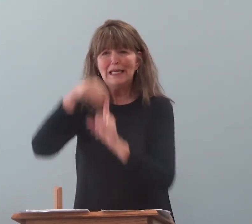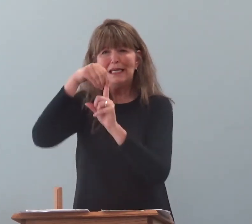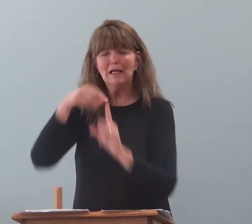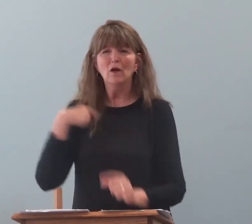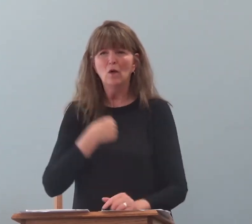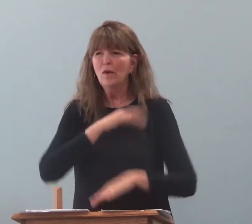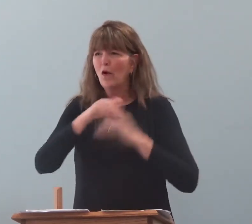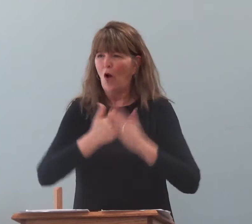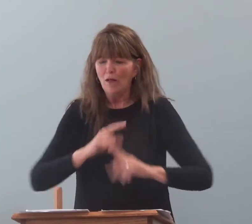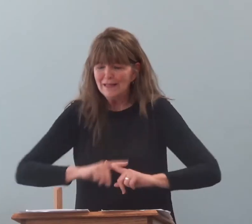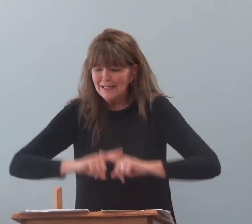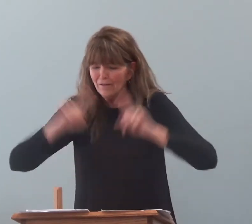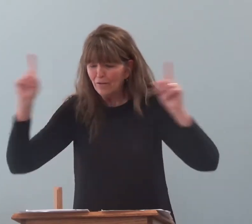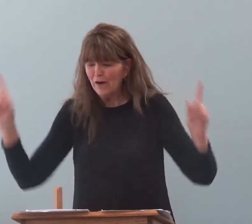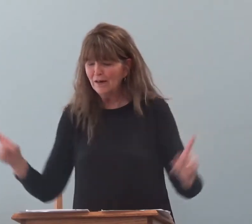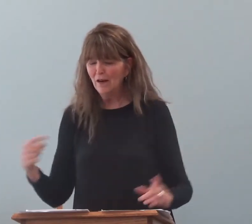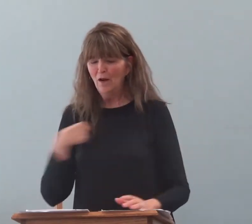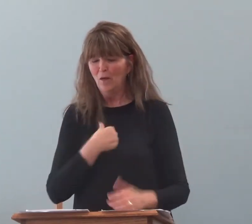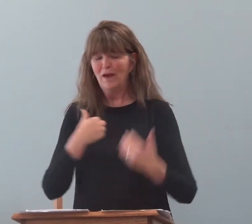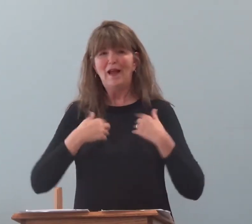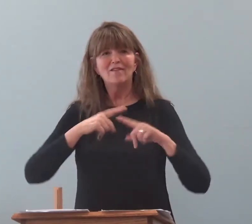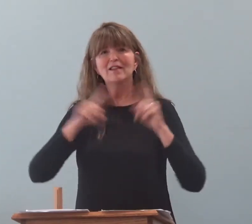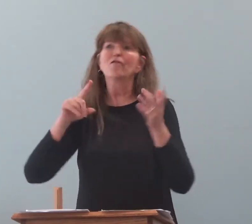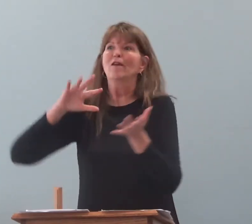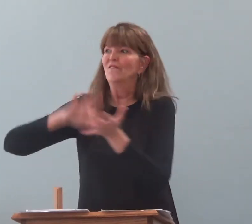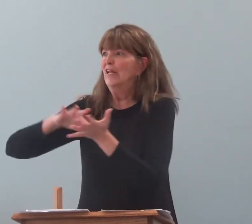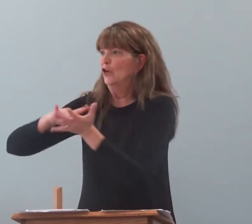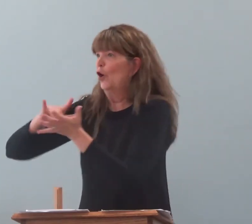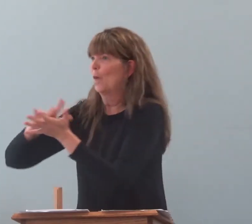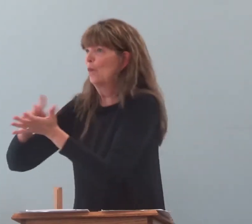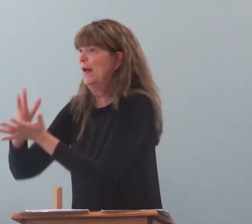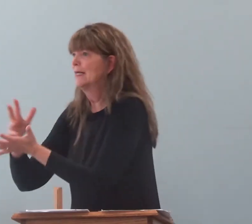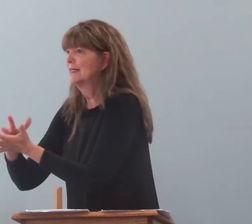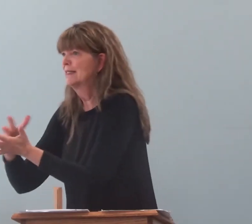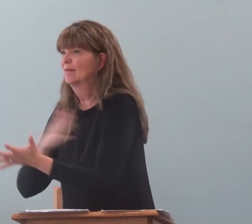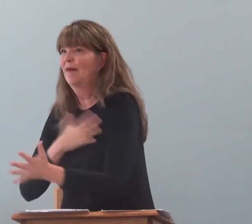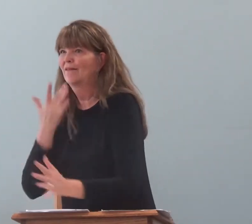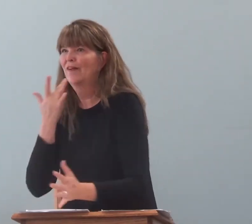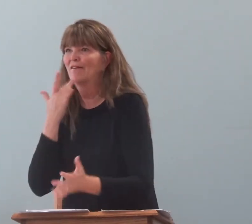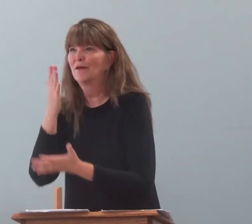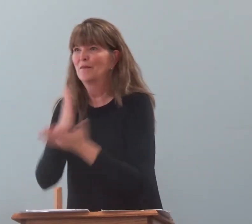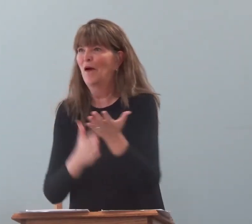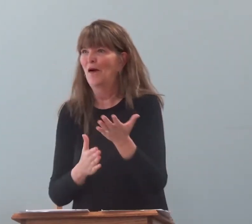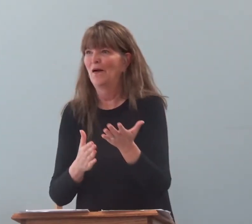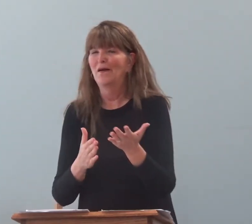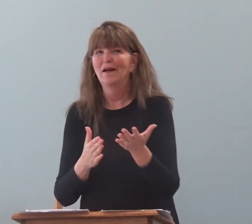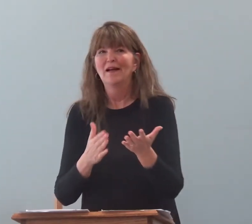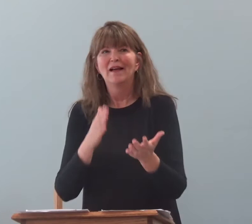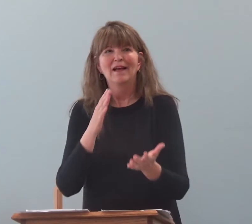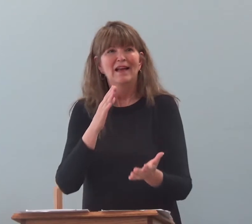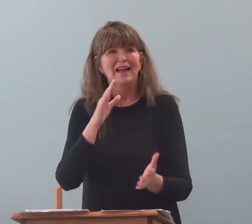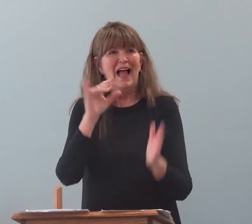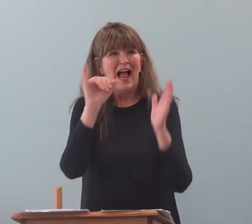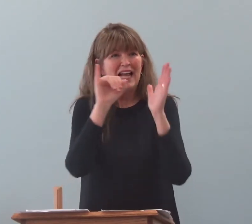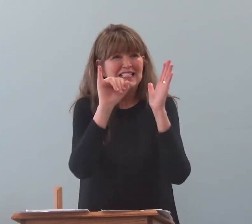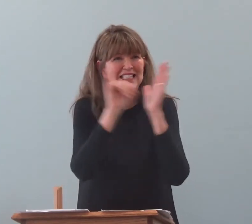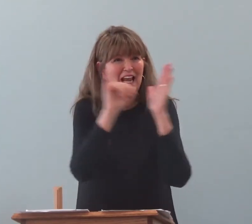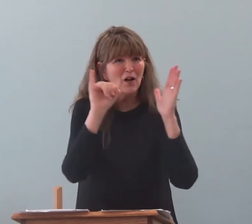There is nothing run-of-the-mill about us. We are all unique. We are all original. We